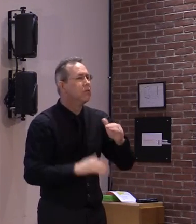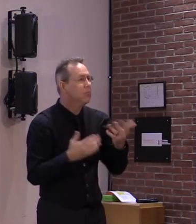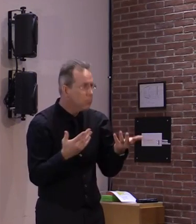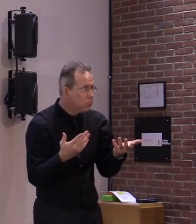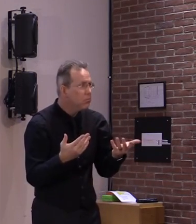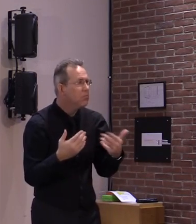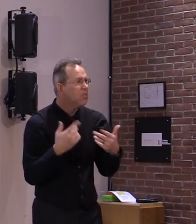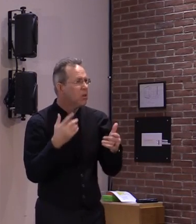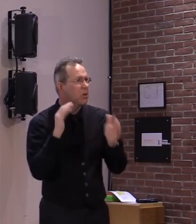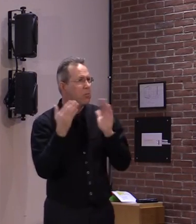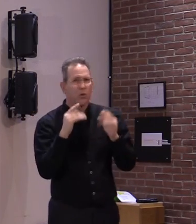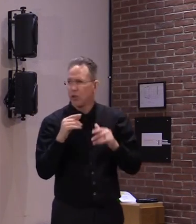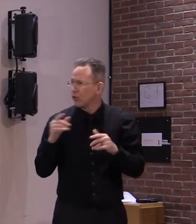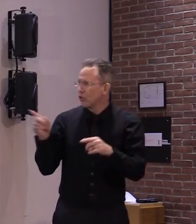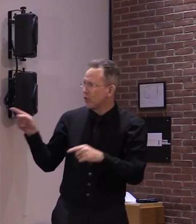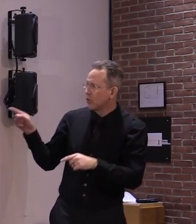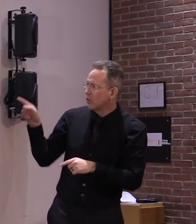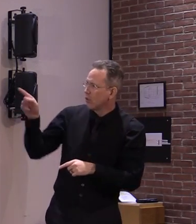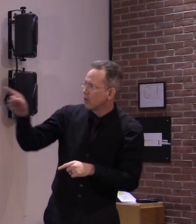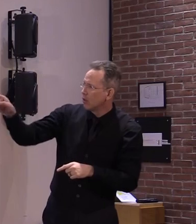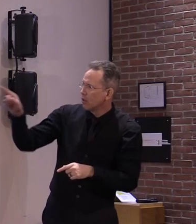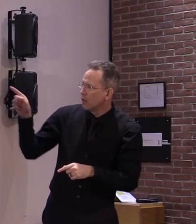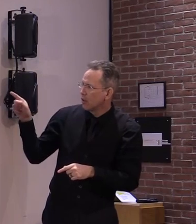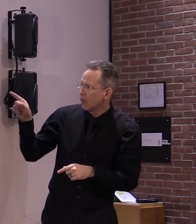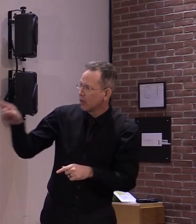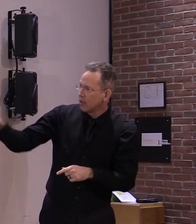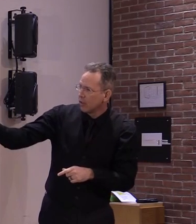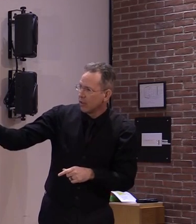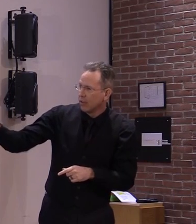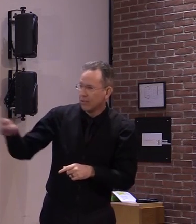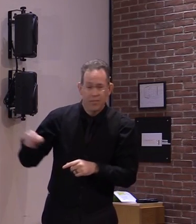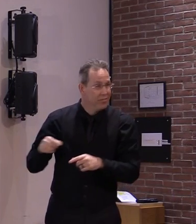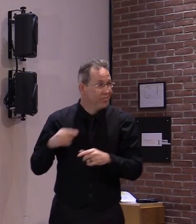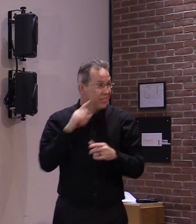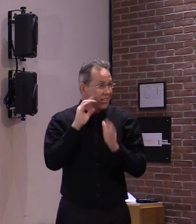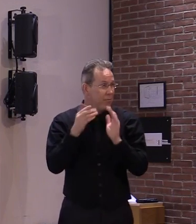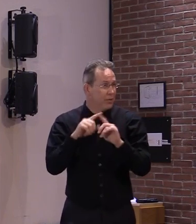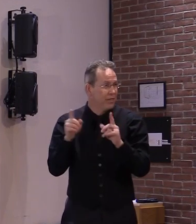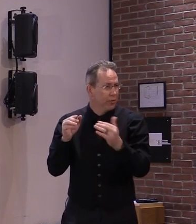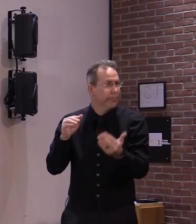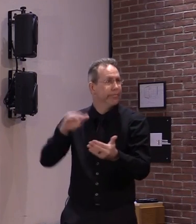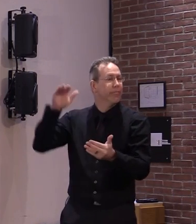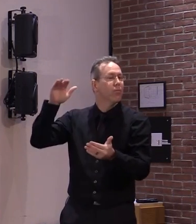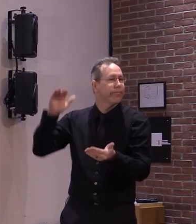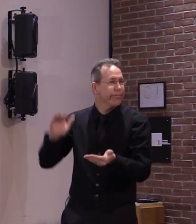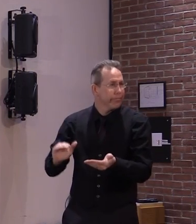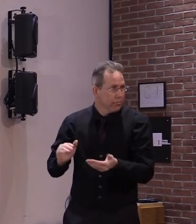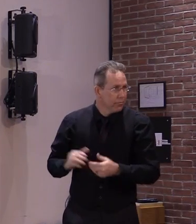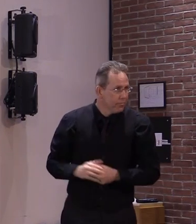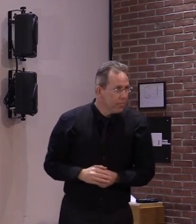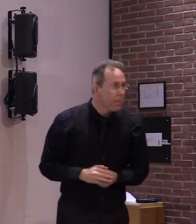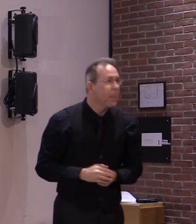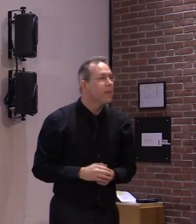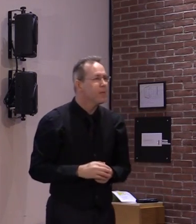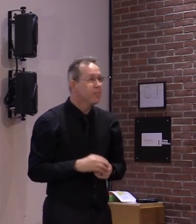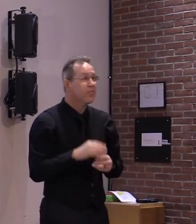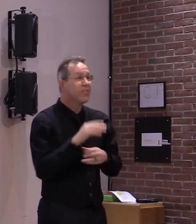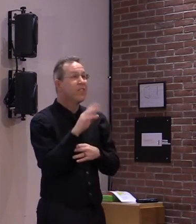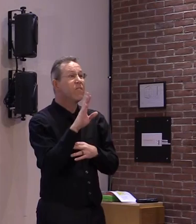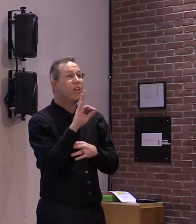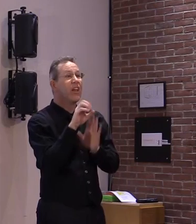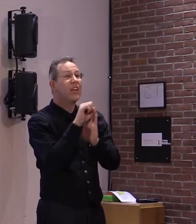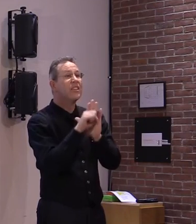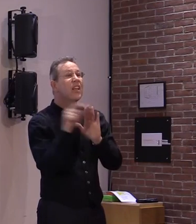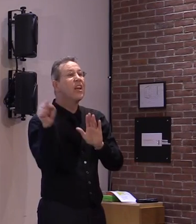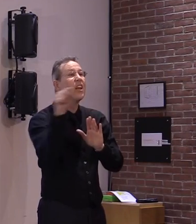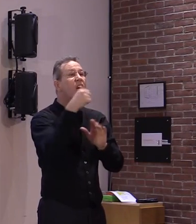the hospitalization decrease is also very broad geographically, with 49 states seeing their numbers improve this week compared to